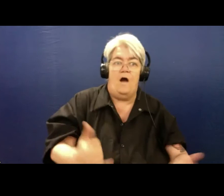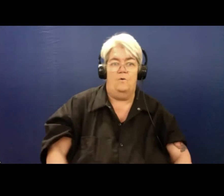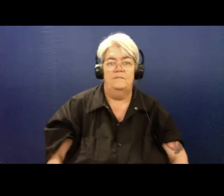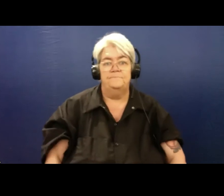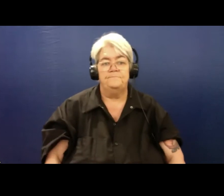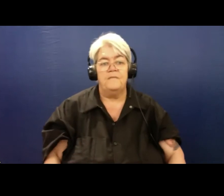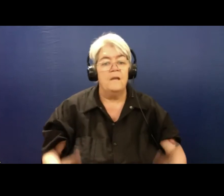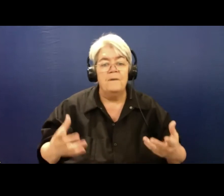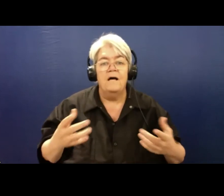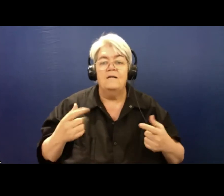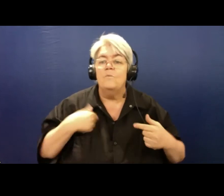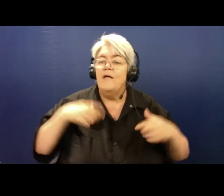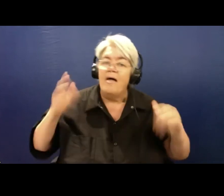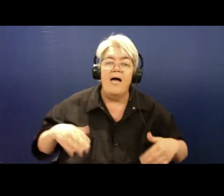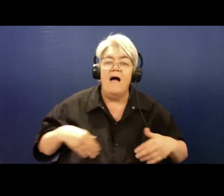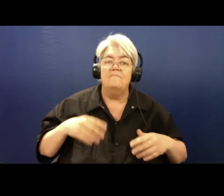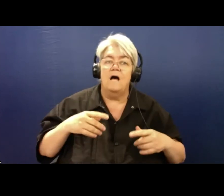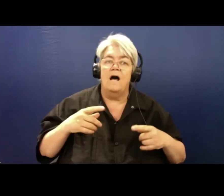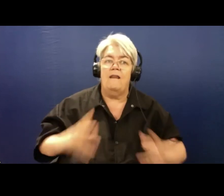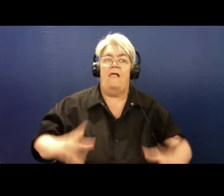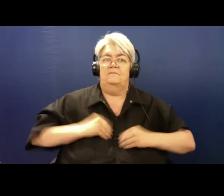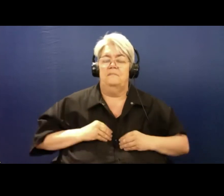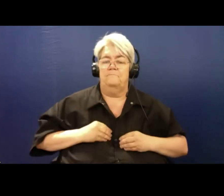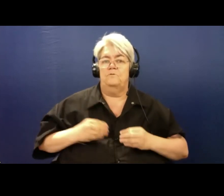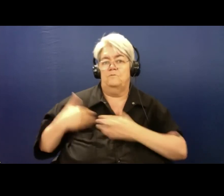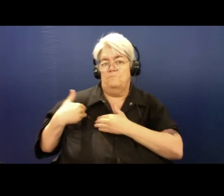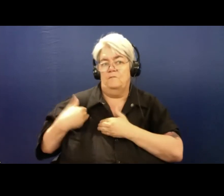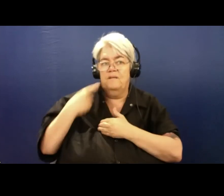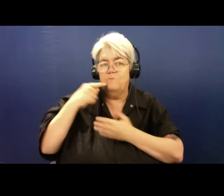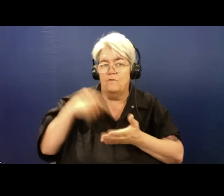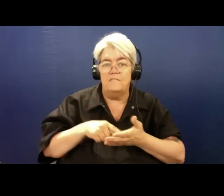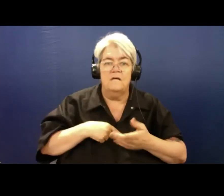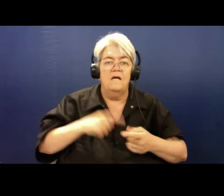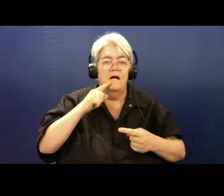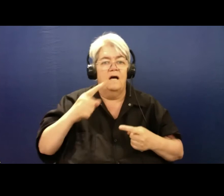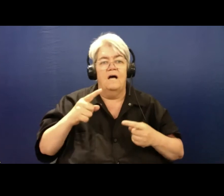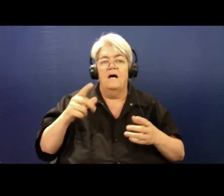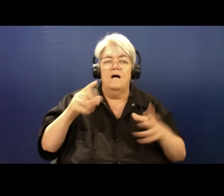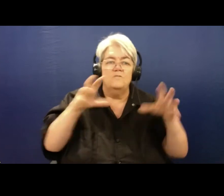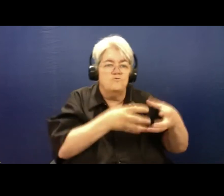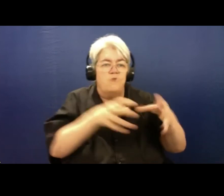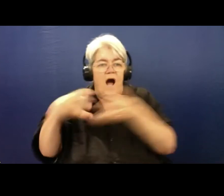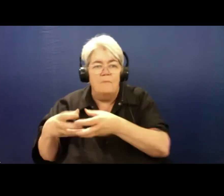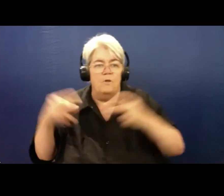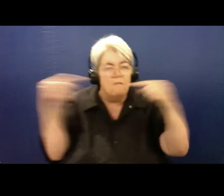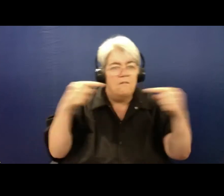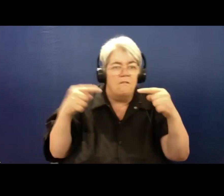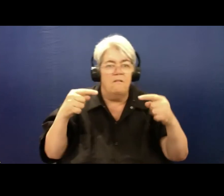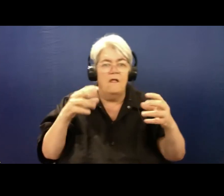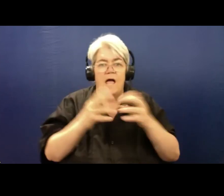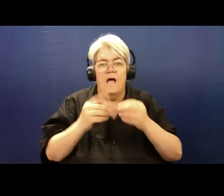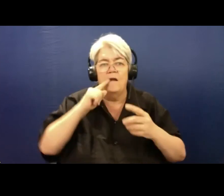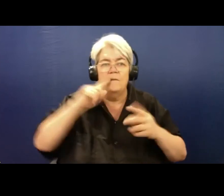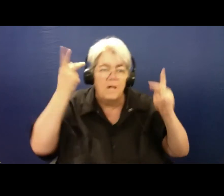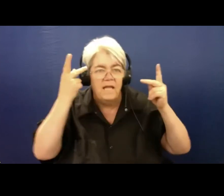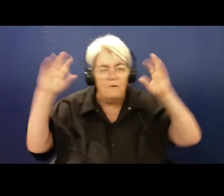yet had the focus on this in the same way. We get it politicized, we get tribal about it. We have failed to really deal with it in the way we need